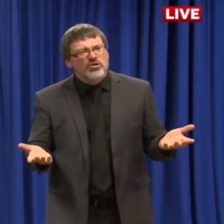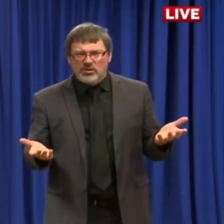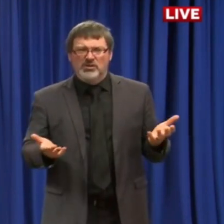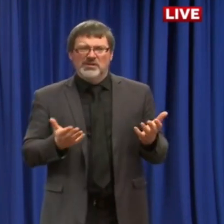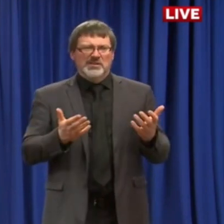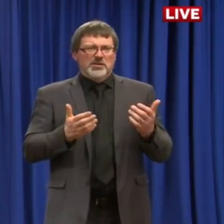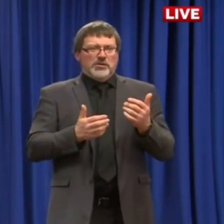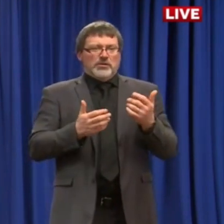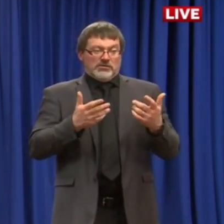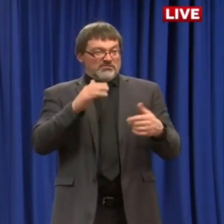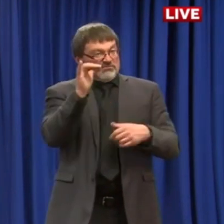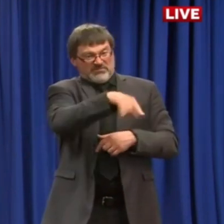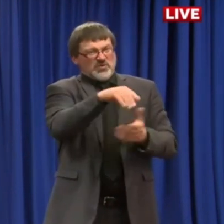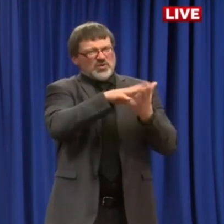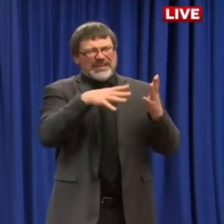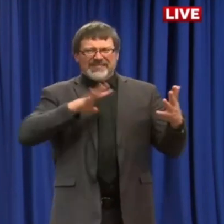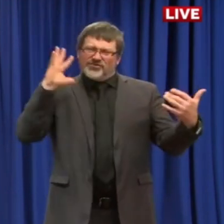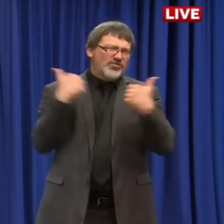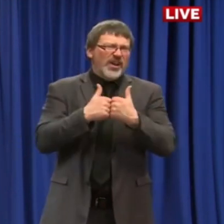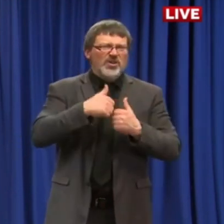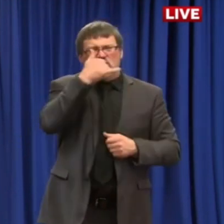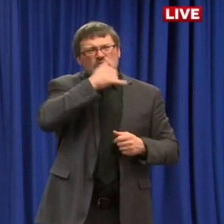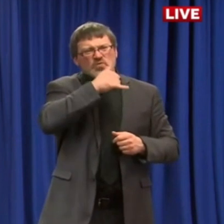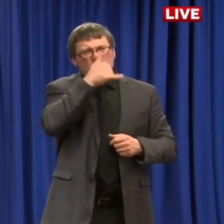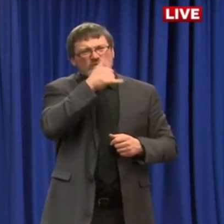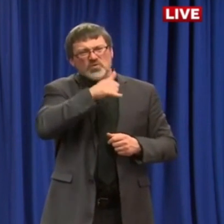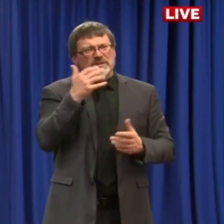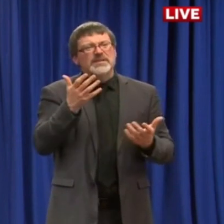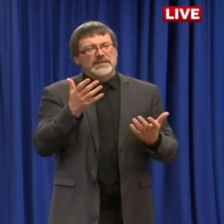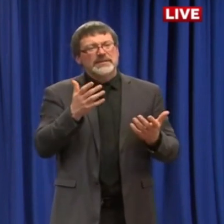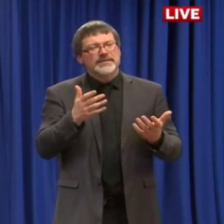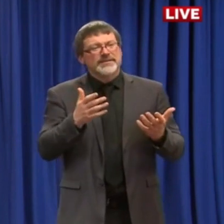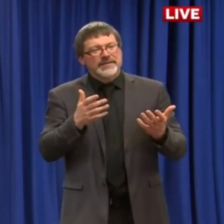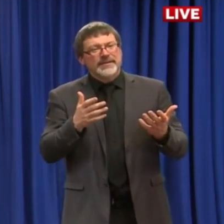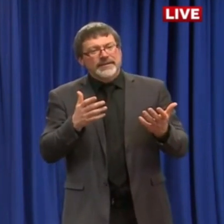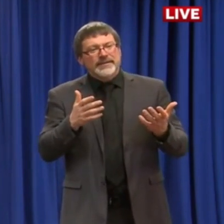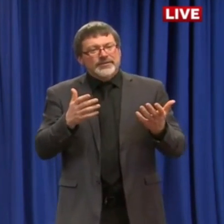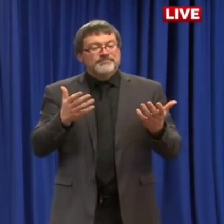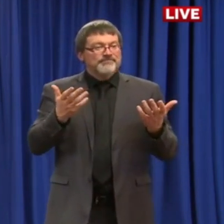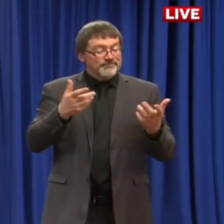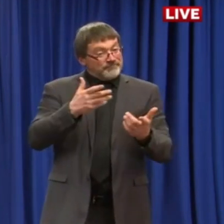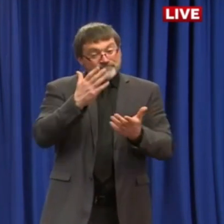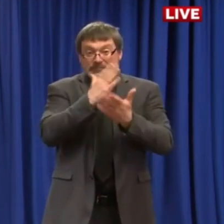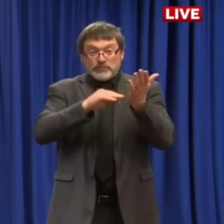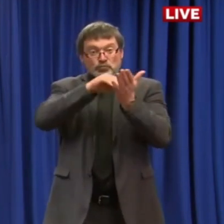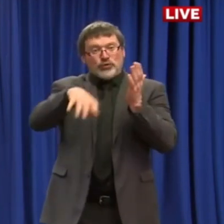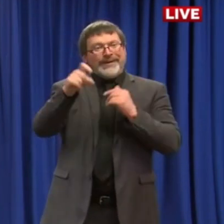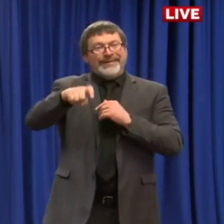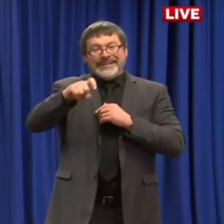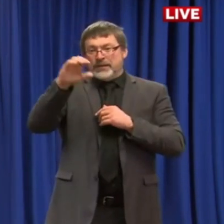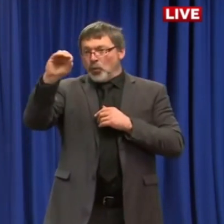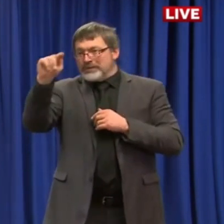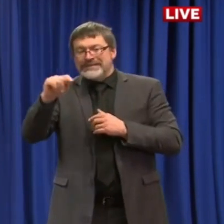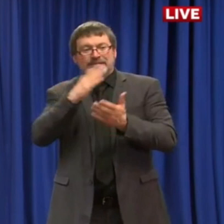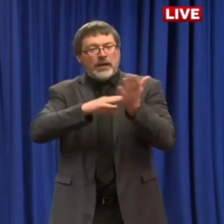child into a facility, and maybe that parent is working, and so that child can't get those services as, they might be being provided, but, we can't physically